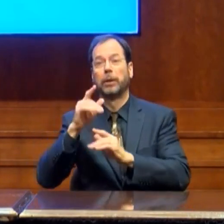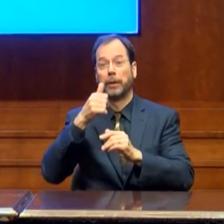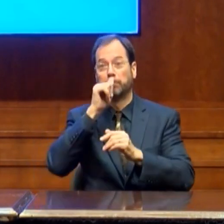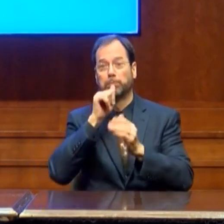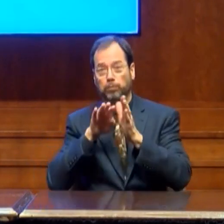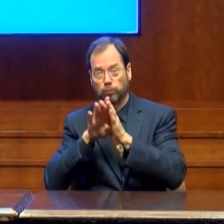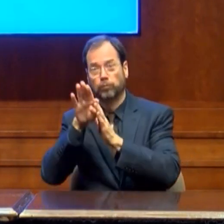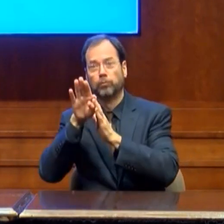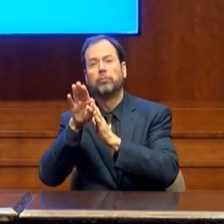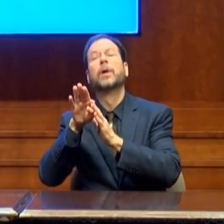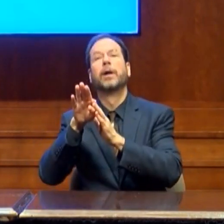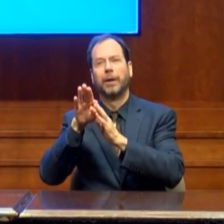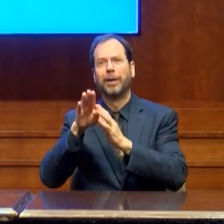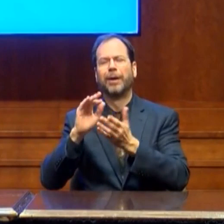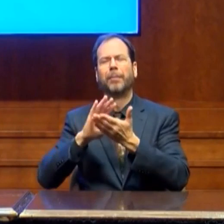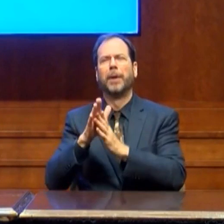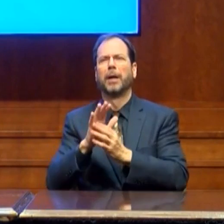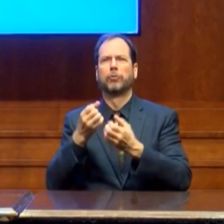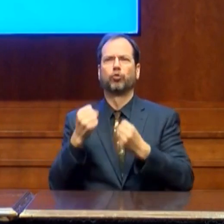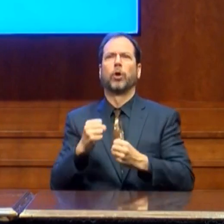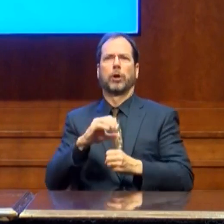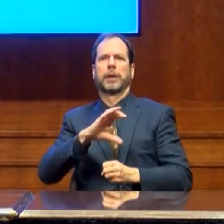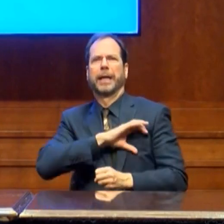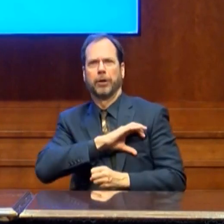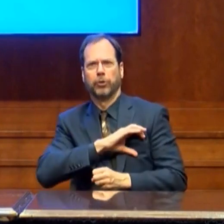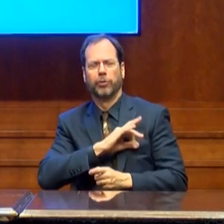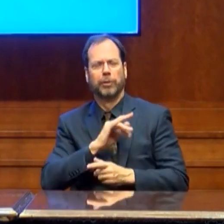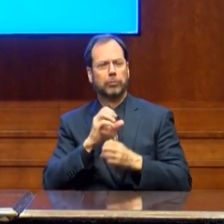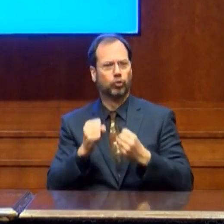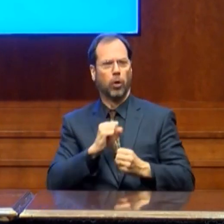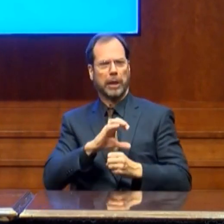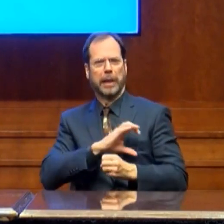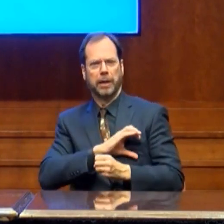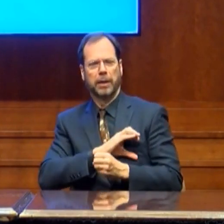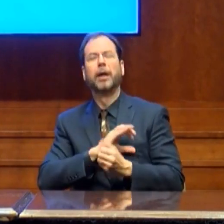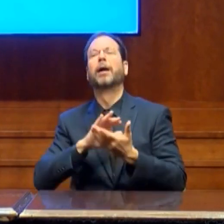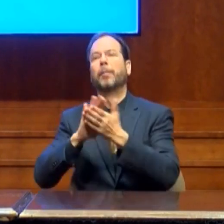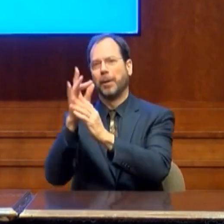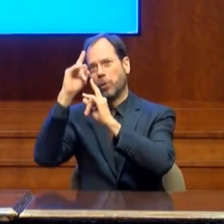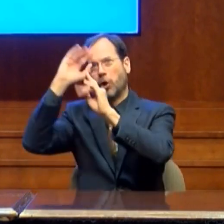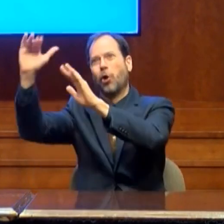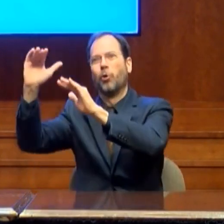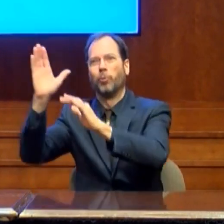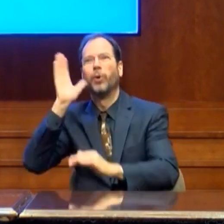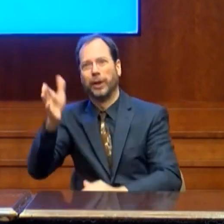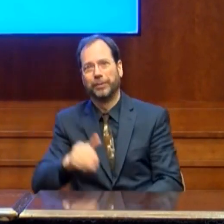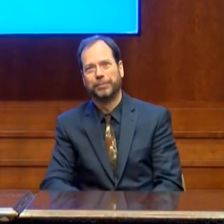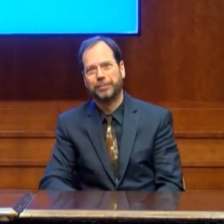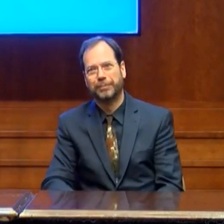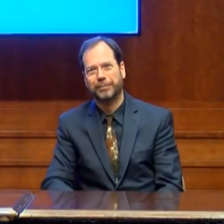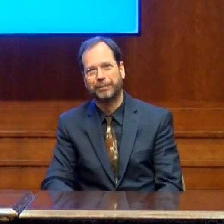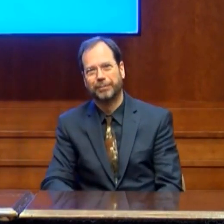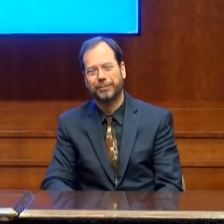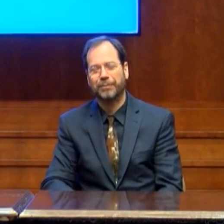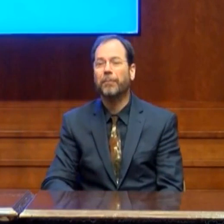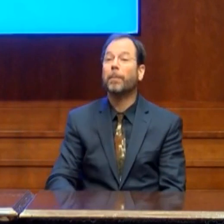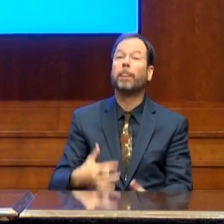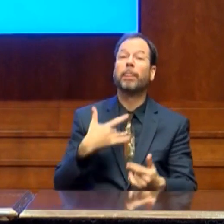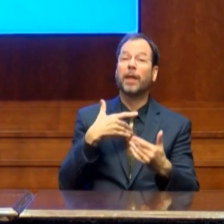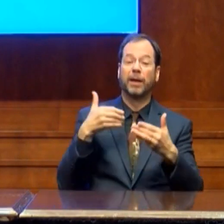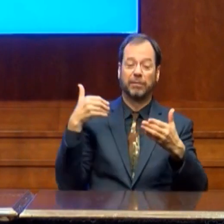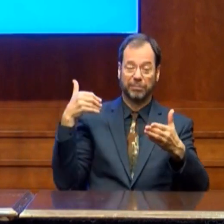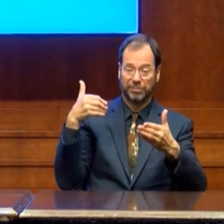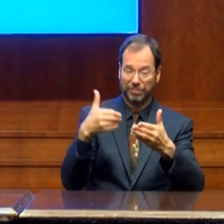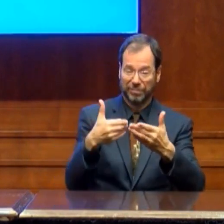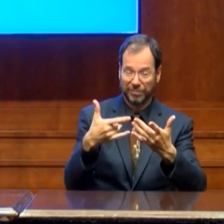From perseverance comes character. From character comes hope. And as